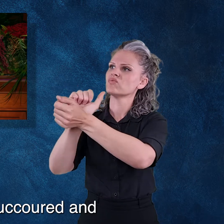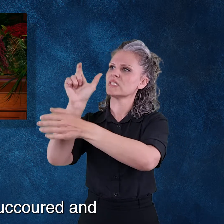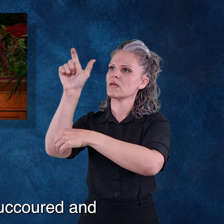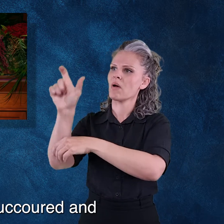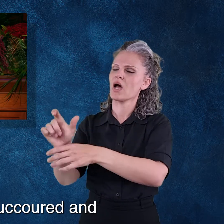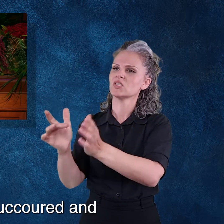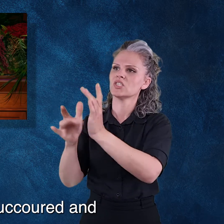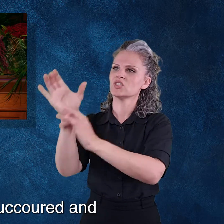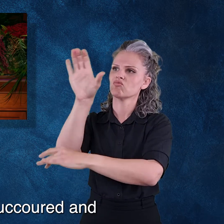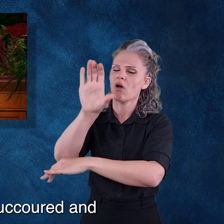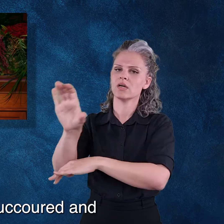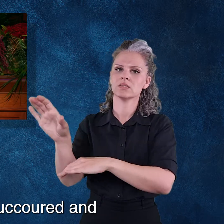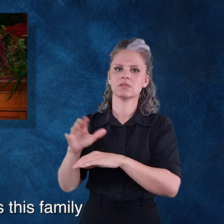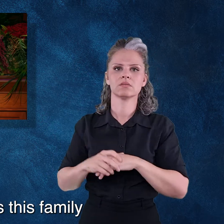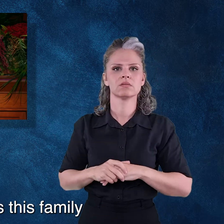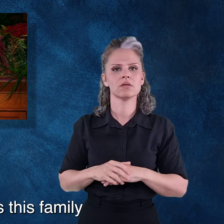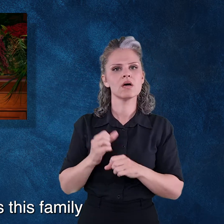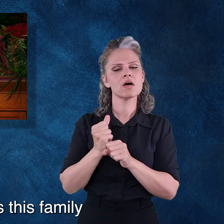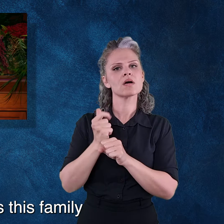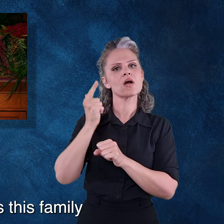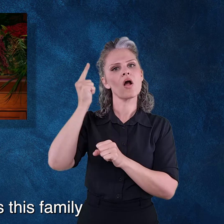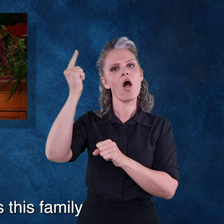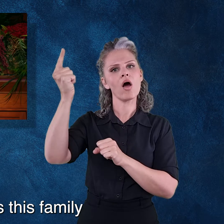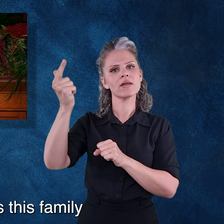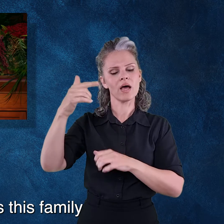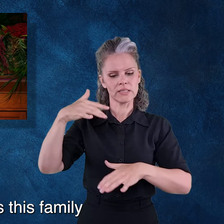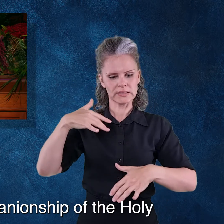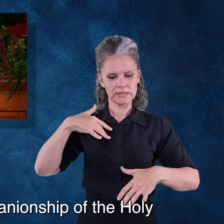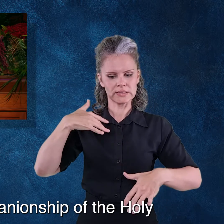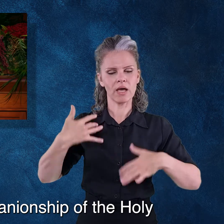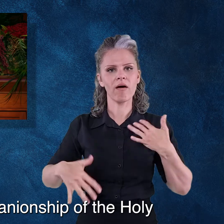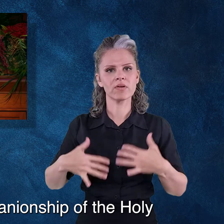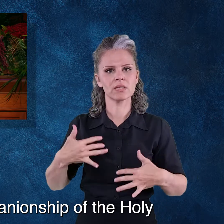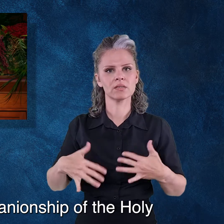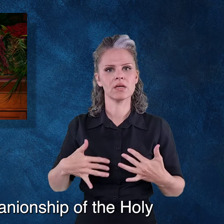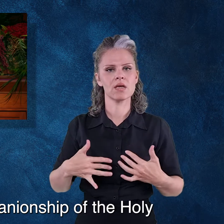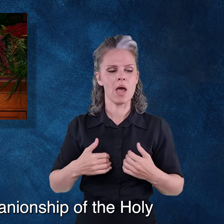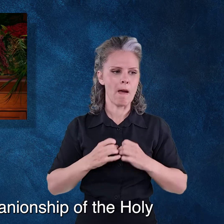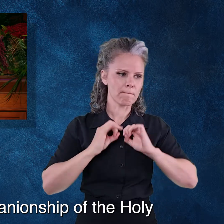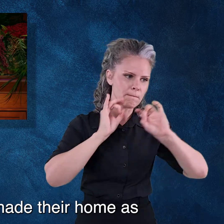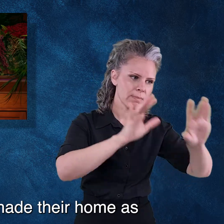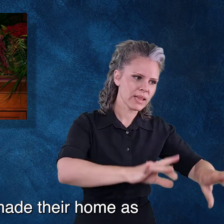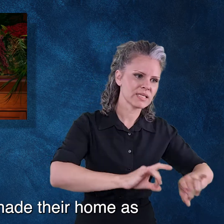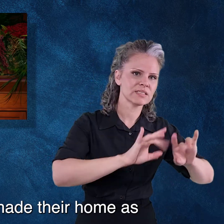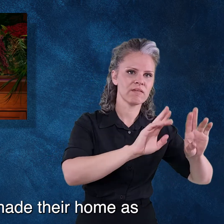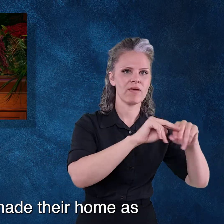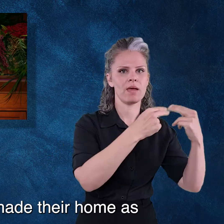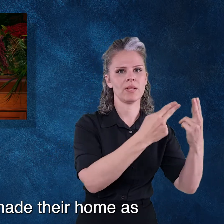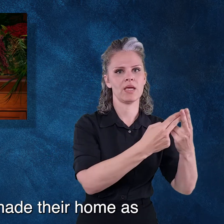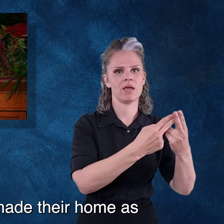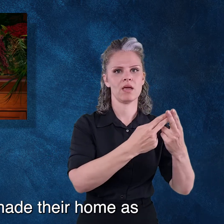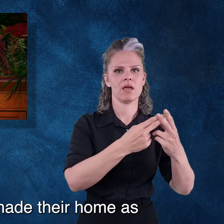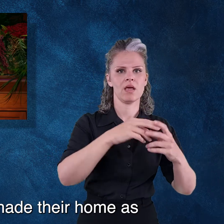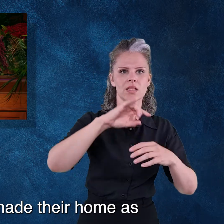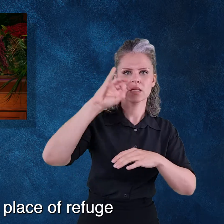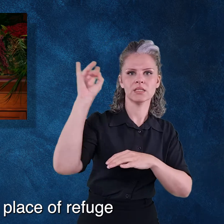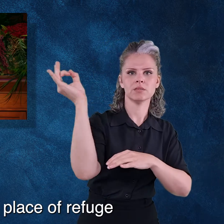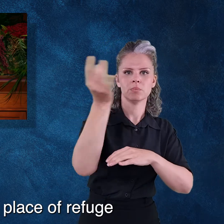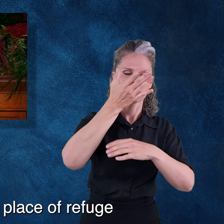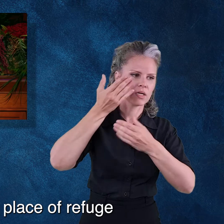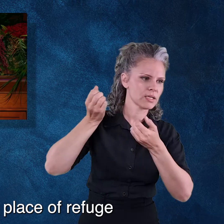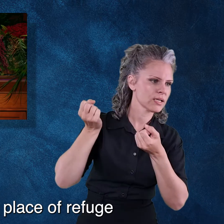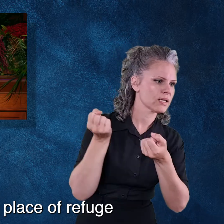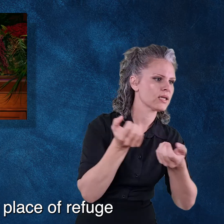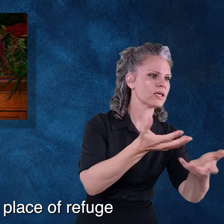God succored and blessed this family with the companionship of the Holy Ghost and made their home as